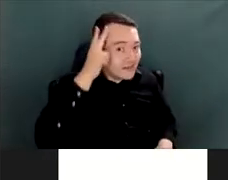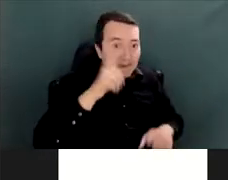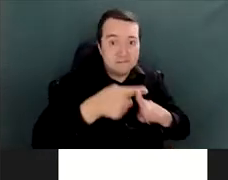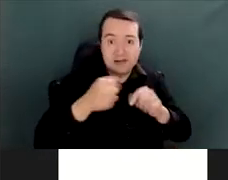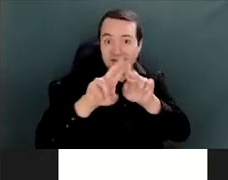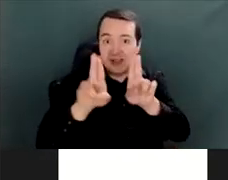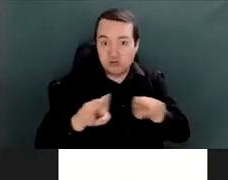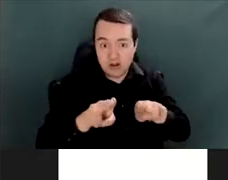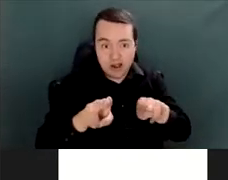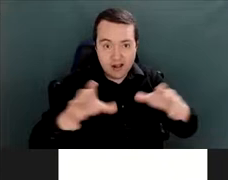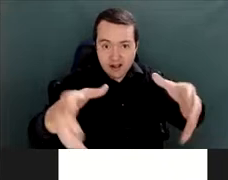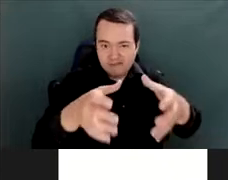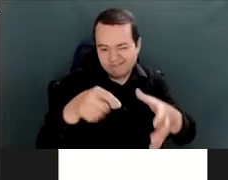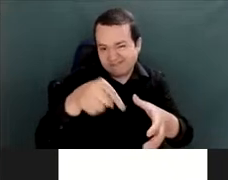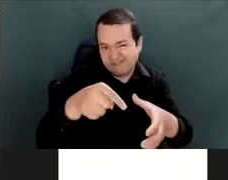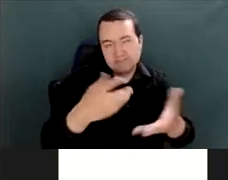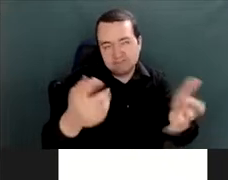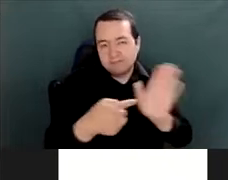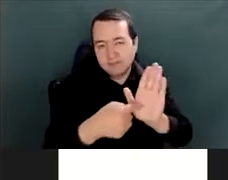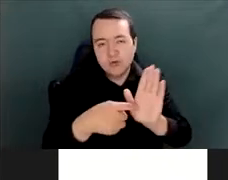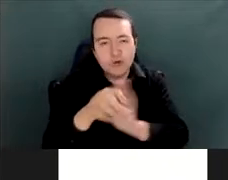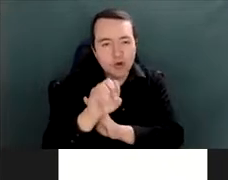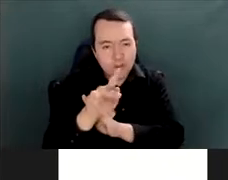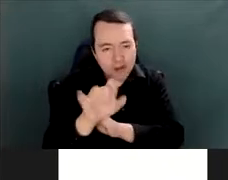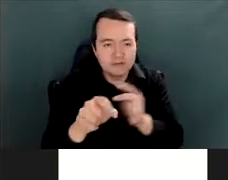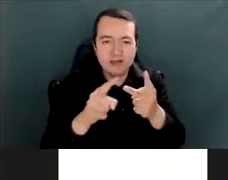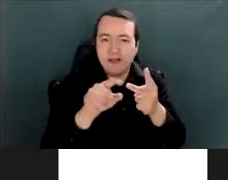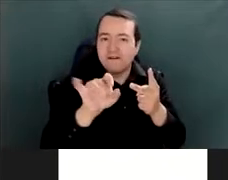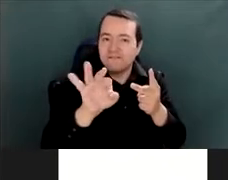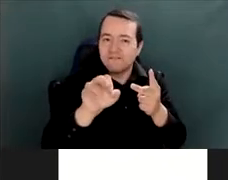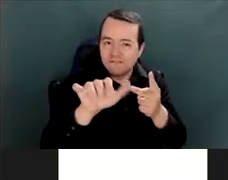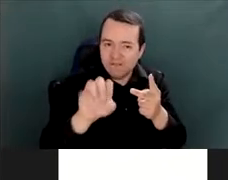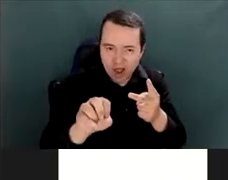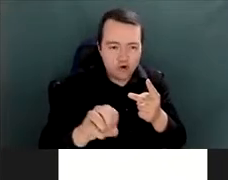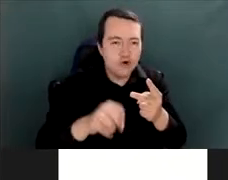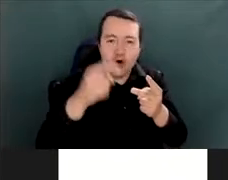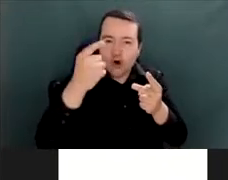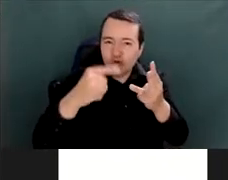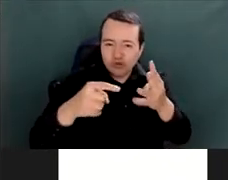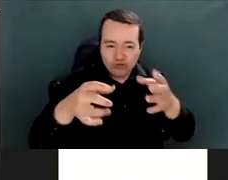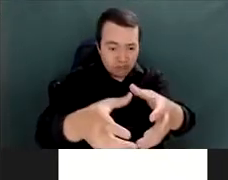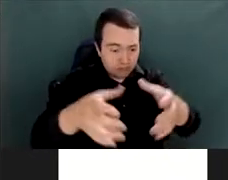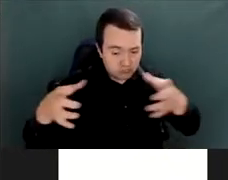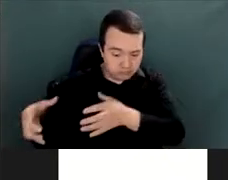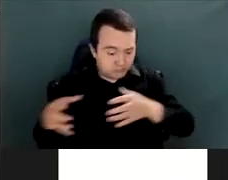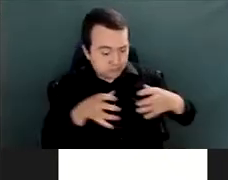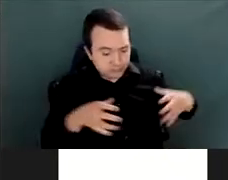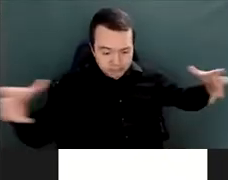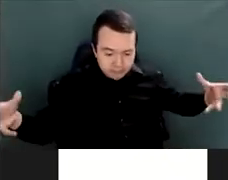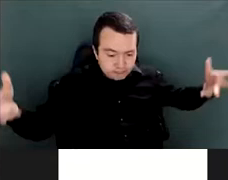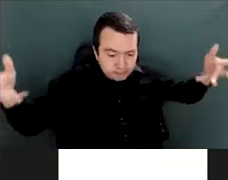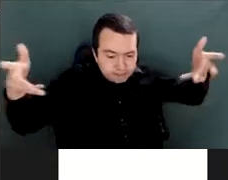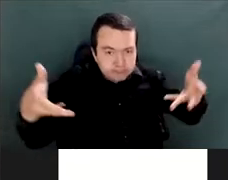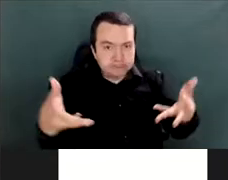as international agencies such as PAHO, FAO, among others, can play